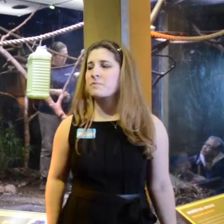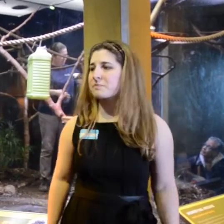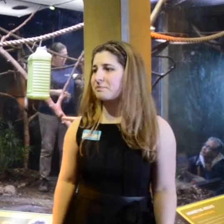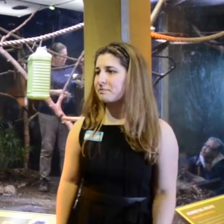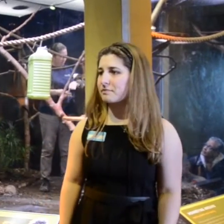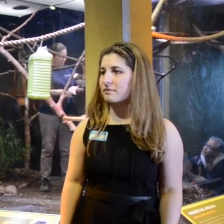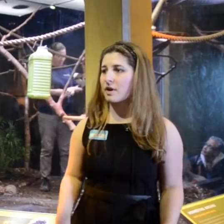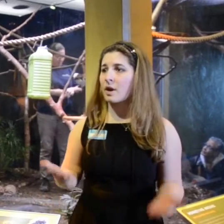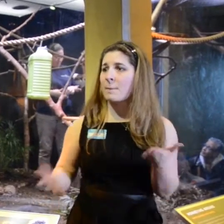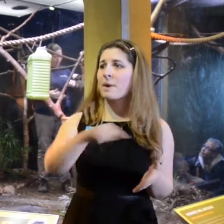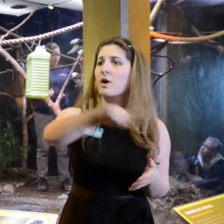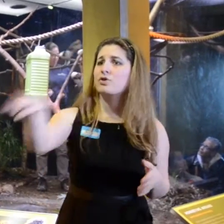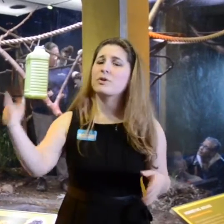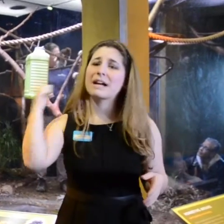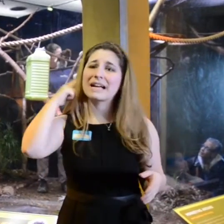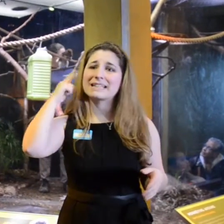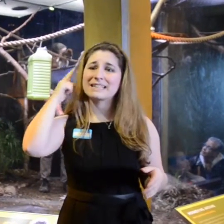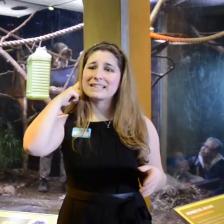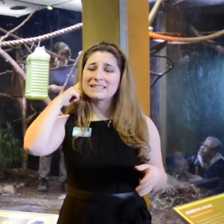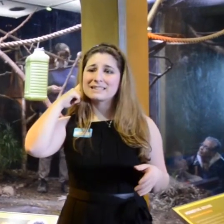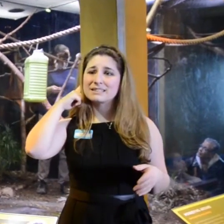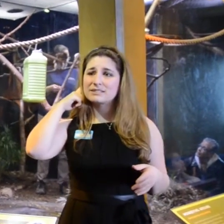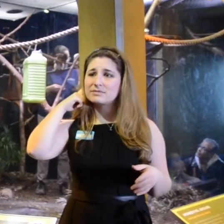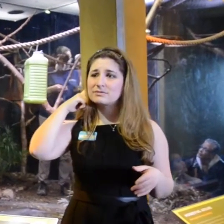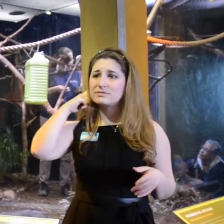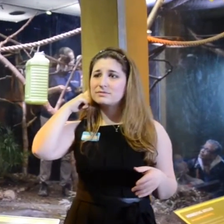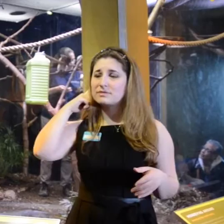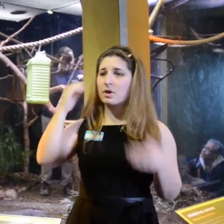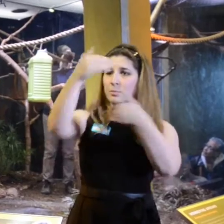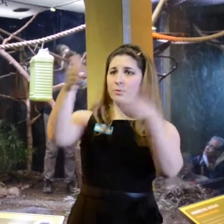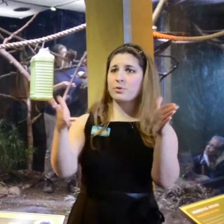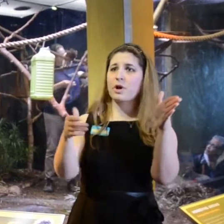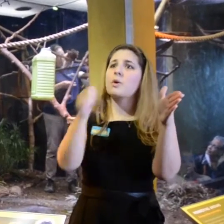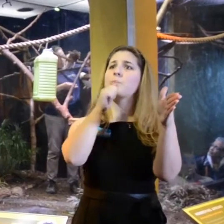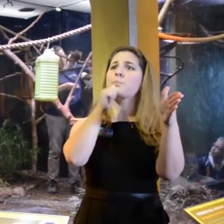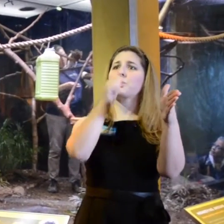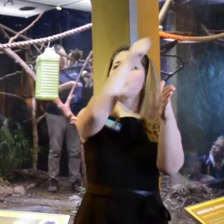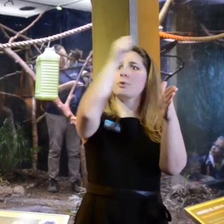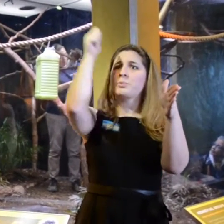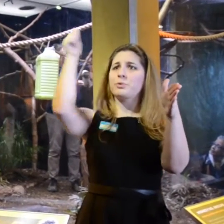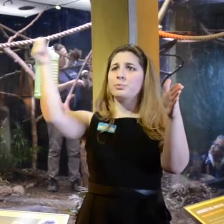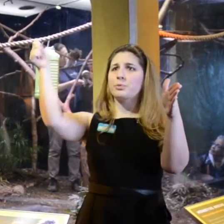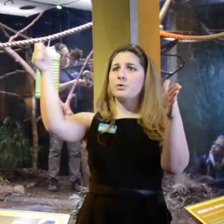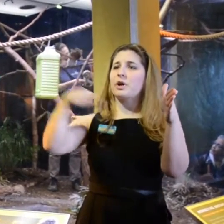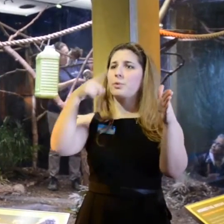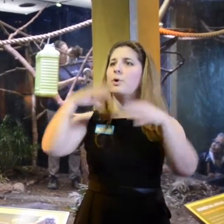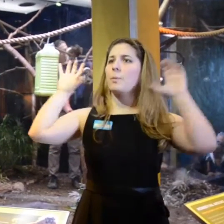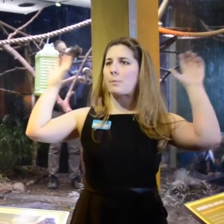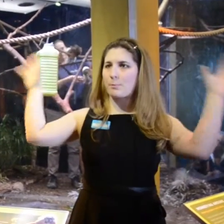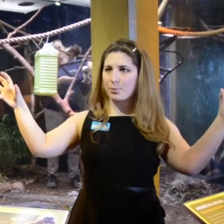In fact you might be able to hear some of their vocalizations now. We do have microphones hooked up to our exhibit and we have speakers on either